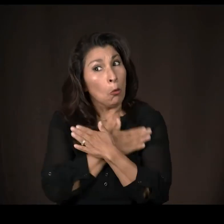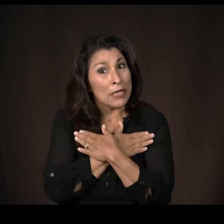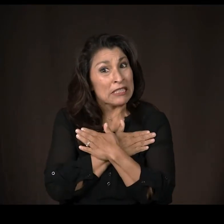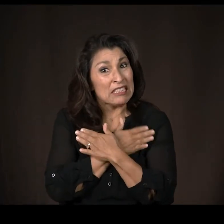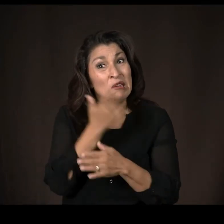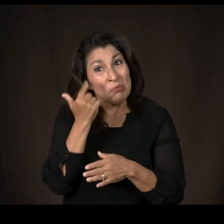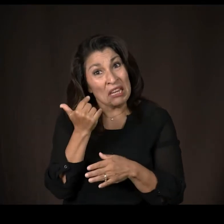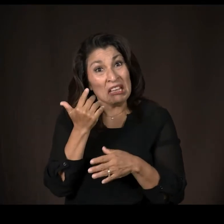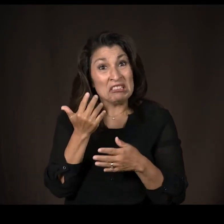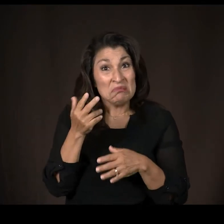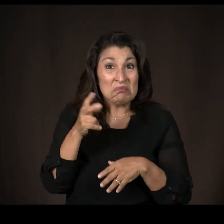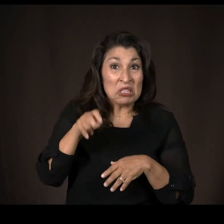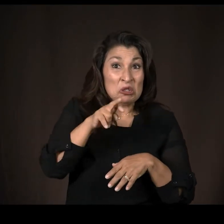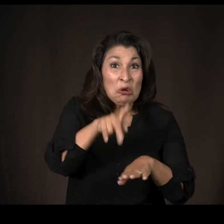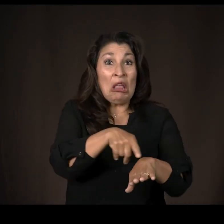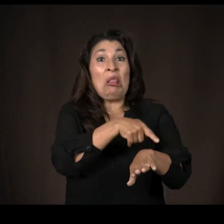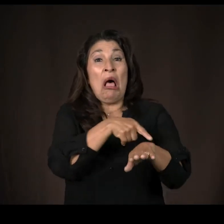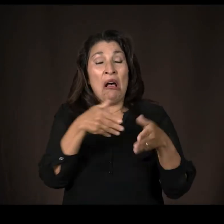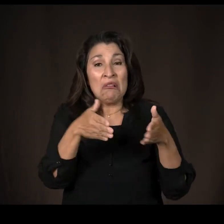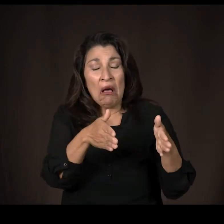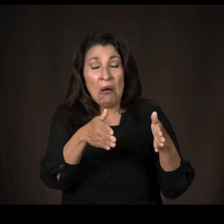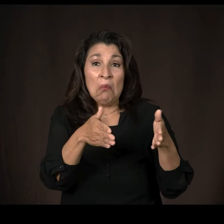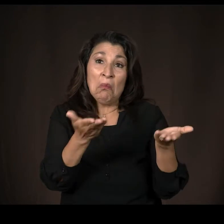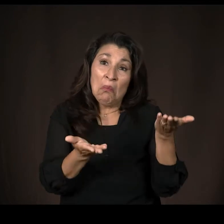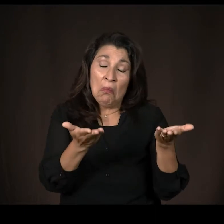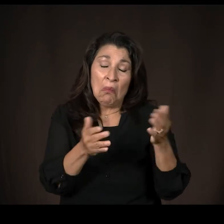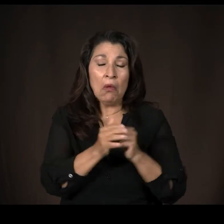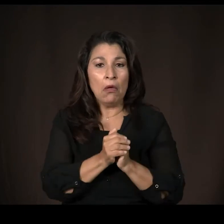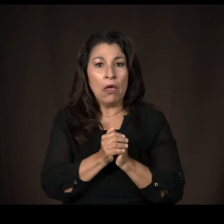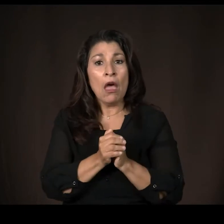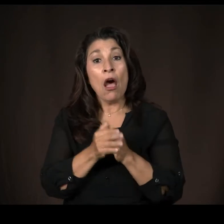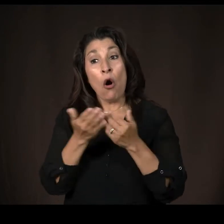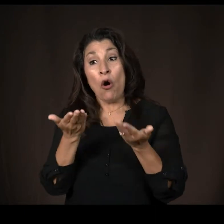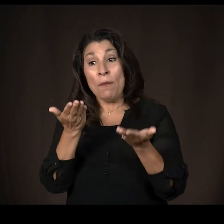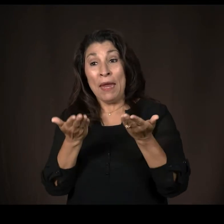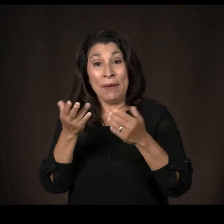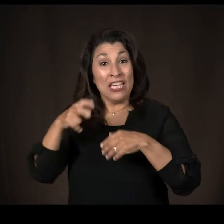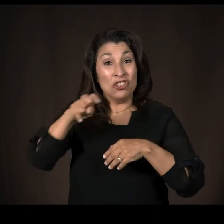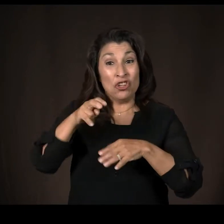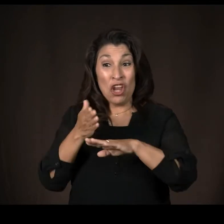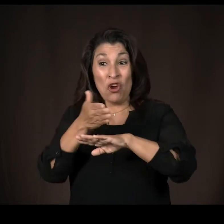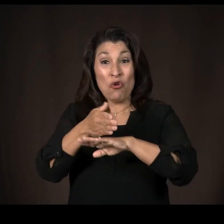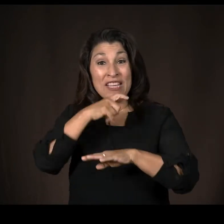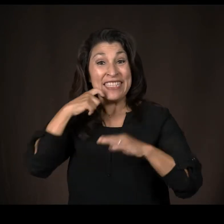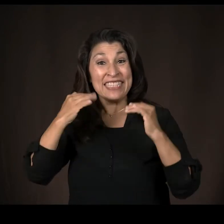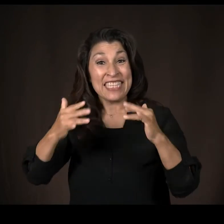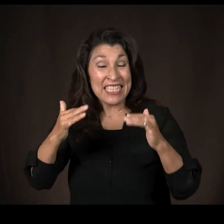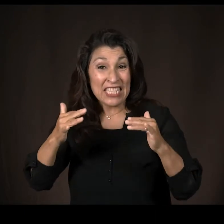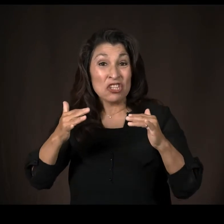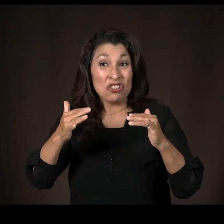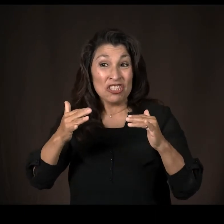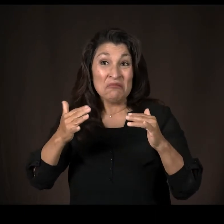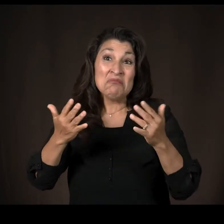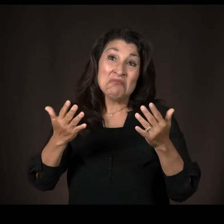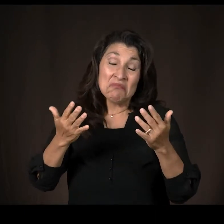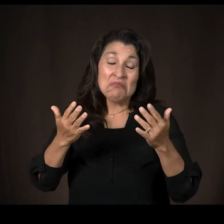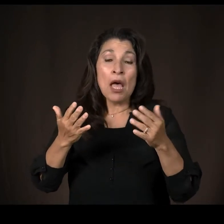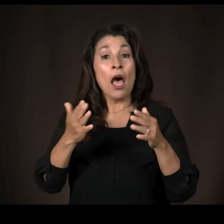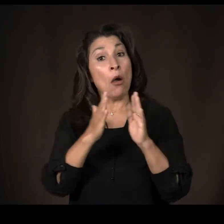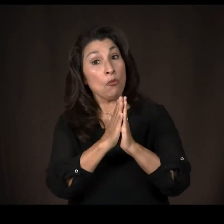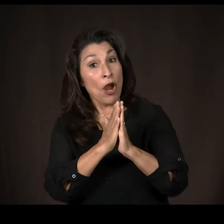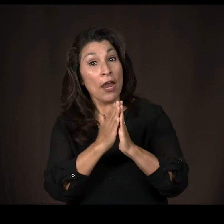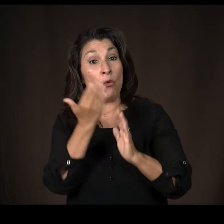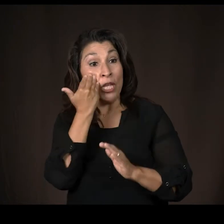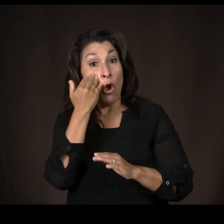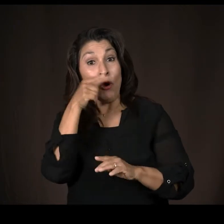Resting from the long journey? Yeah, probably. Recovering from the journey across the desert? Praying? Probably. We know he's a man of